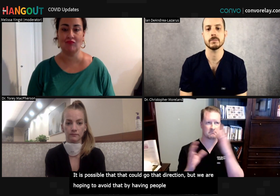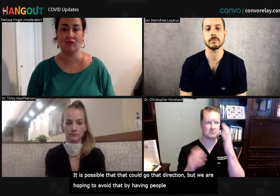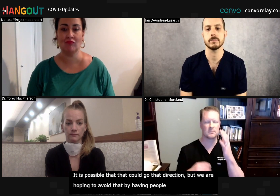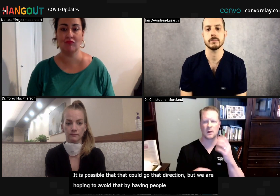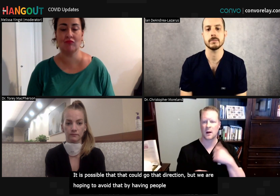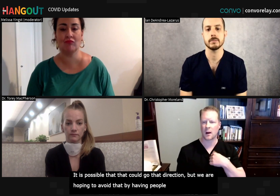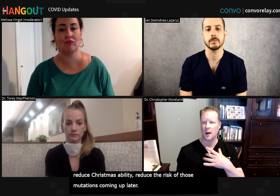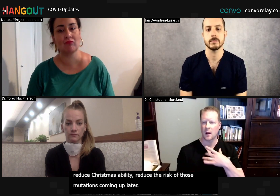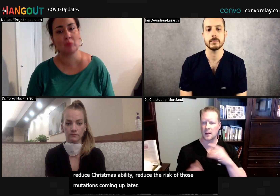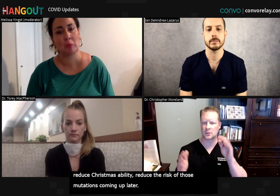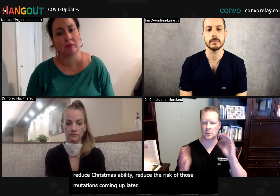Let me just add to that.